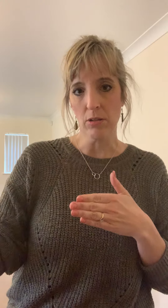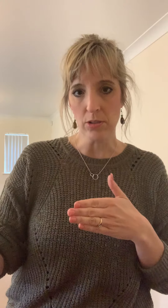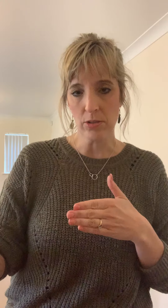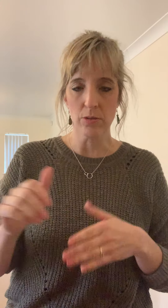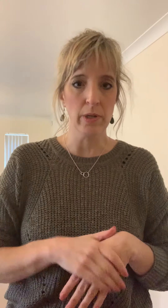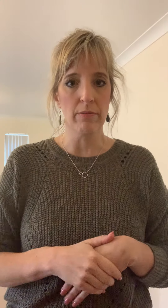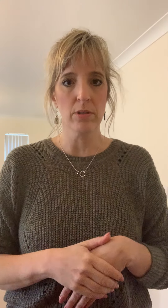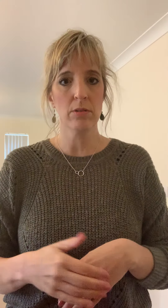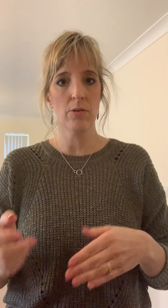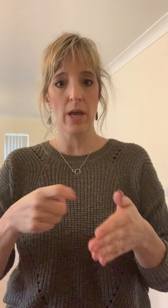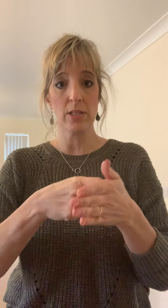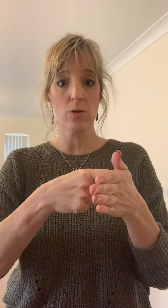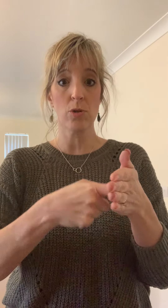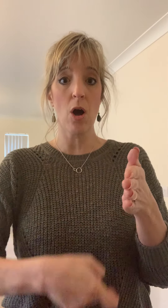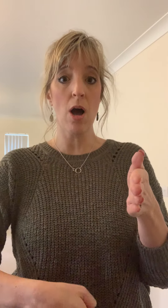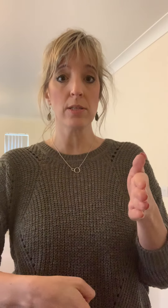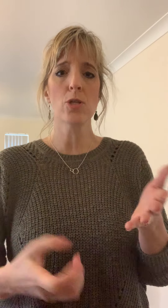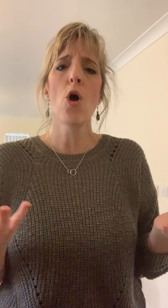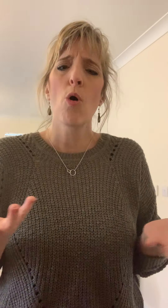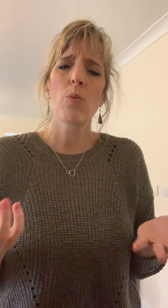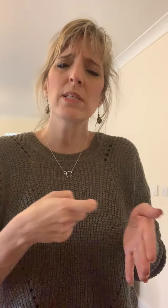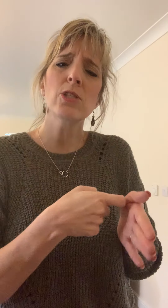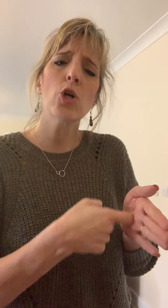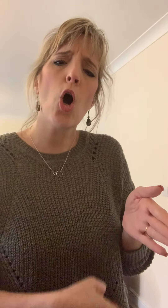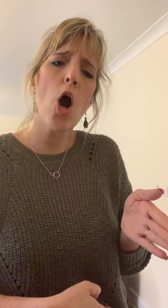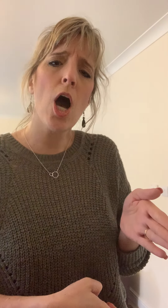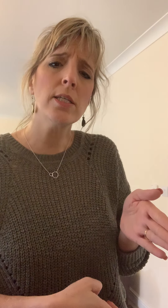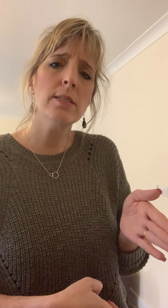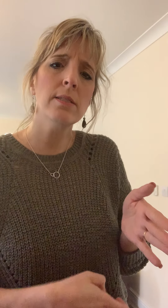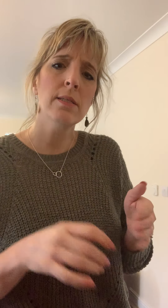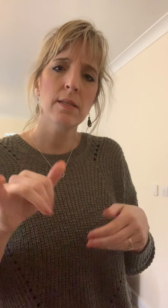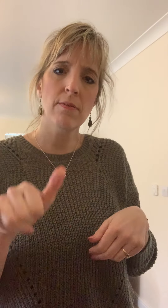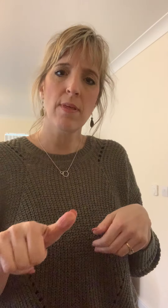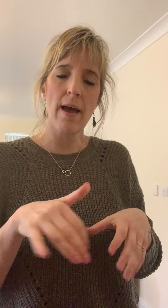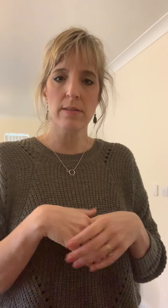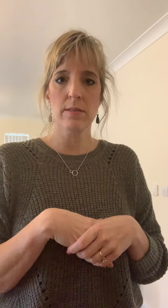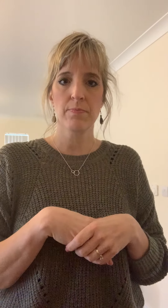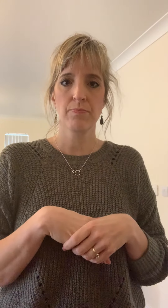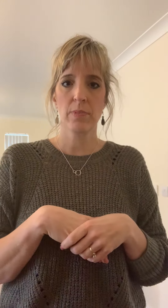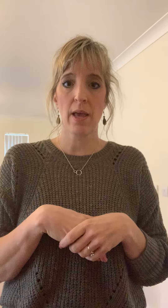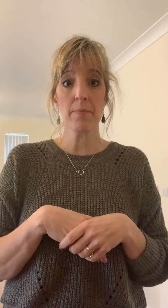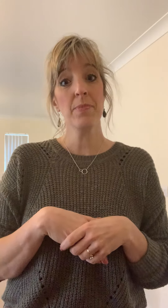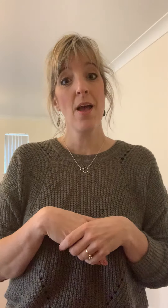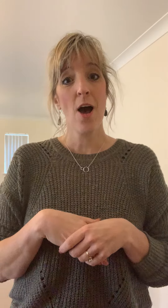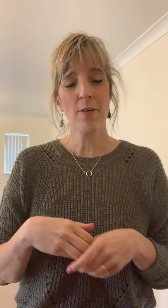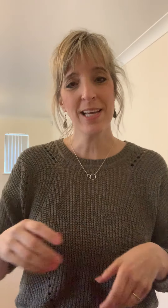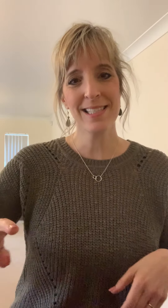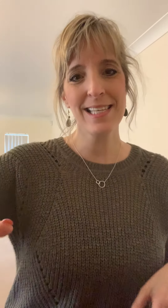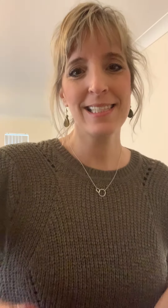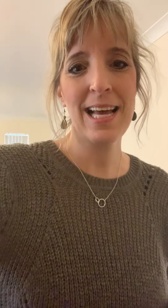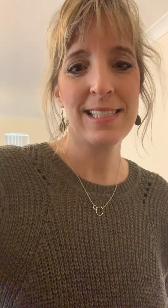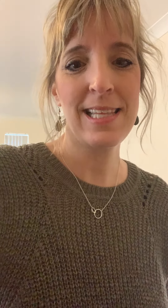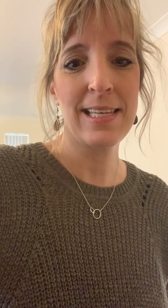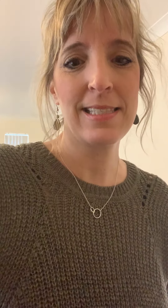$5,000 or whatever. Okay, so cost. What is the cost of that? Okay, all right, see you in class. Thanks.